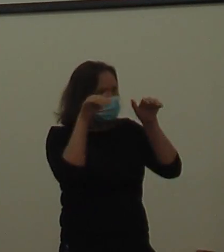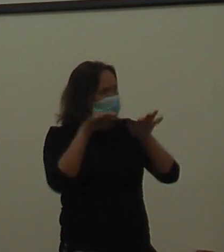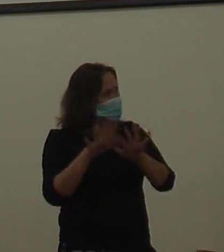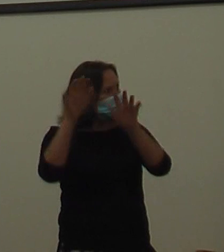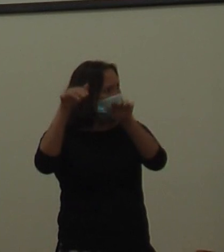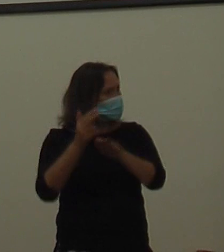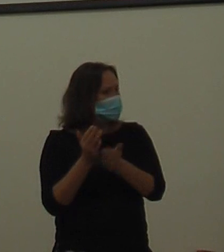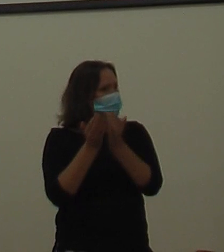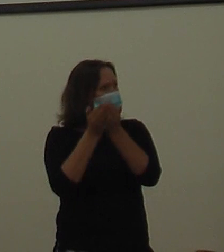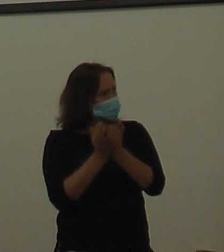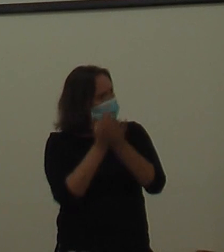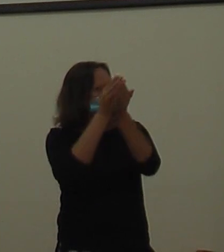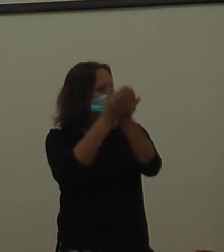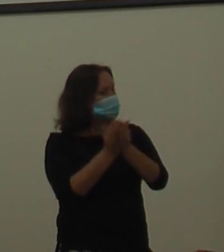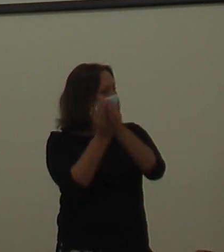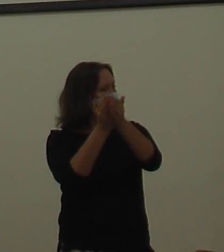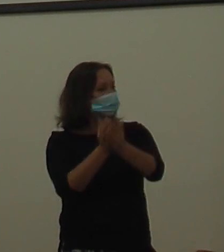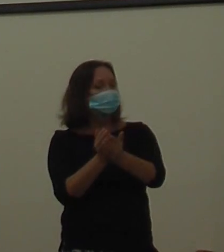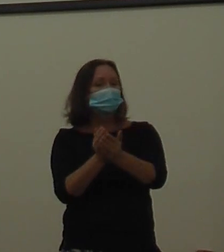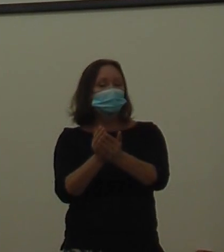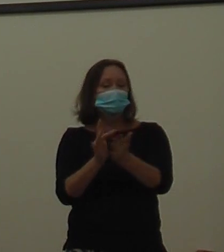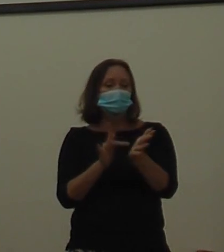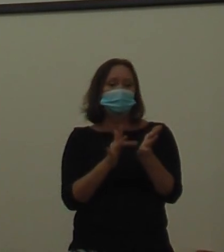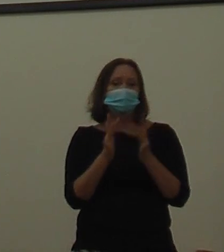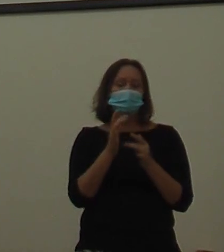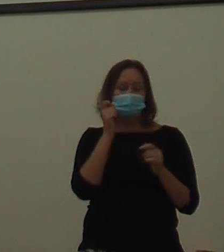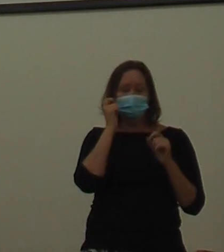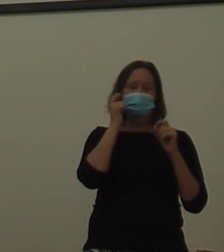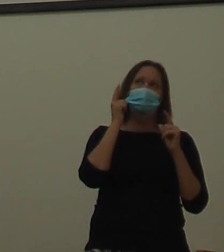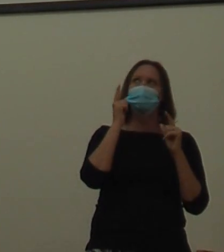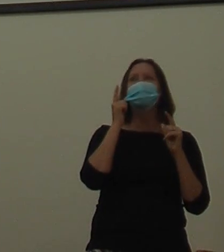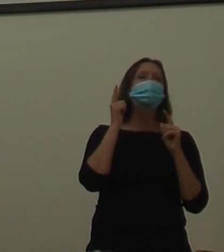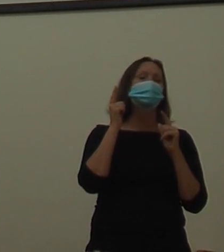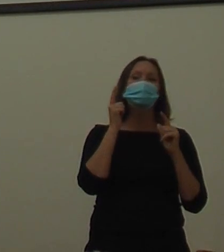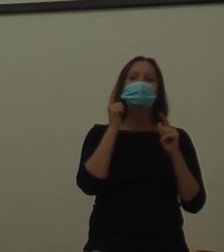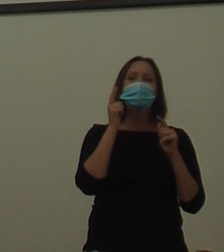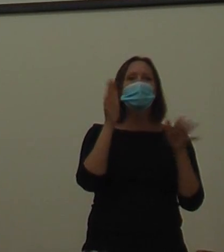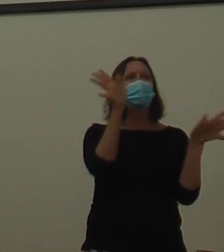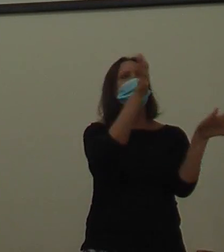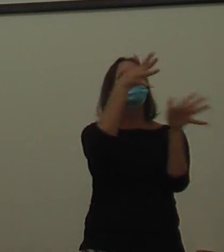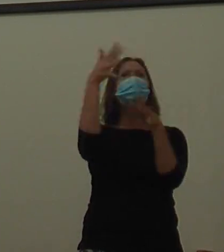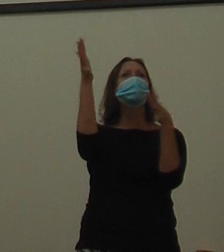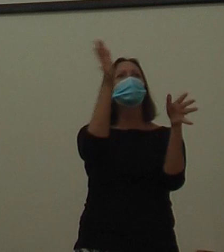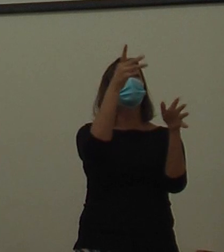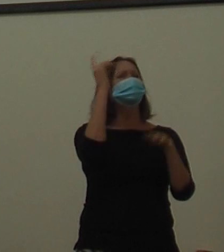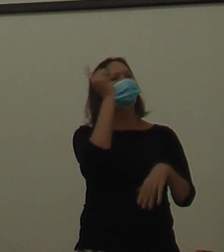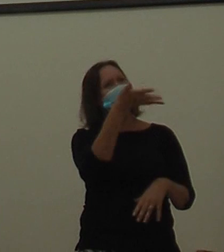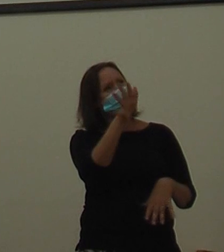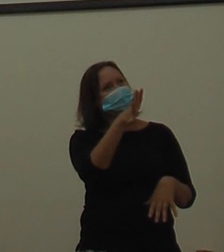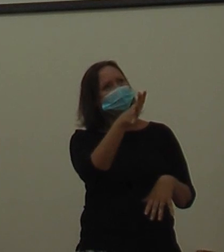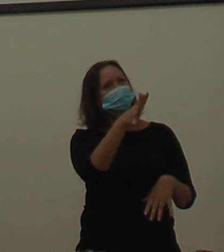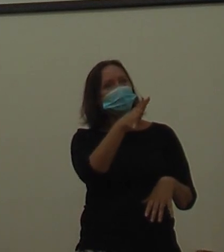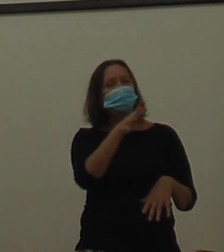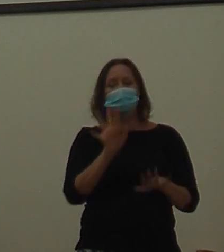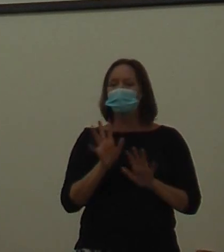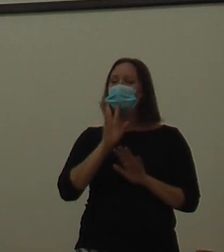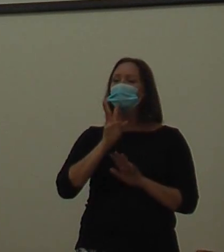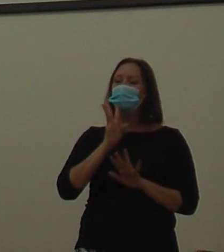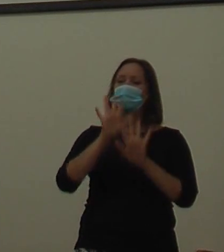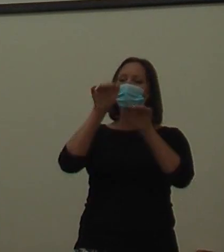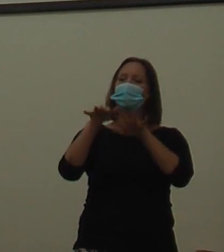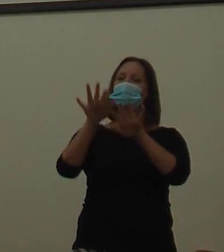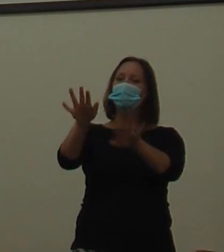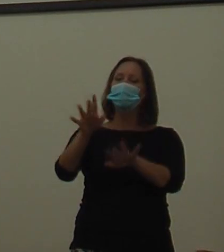being aroused, Jesus rebuked the wind and said to the sea, "Hush, be